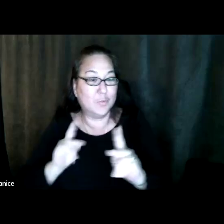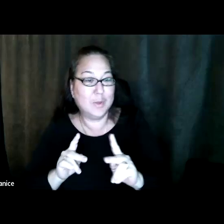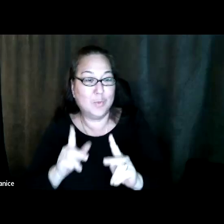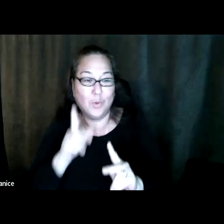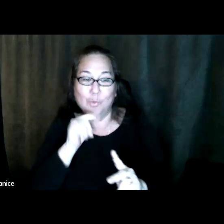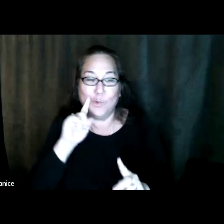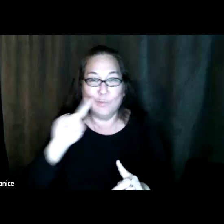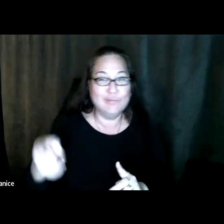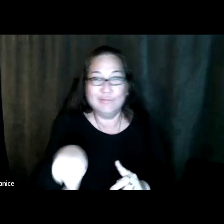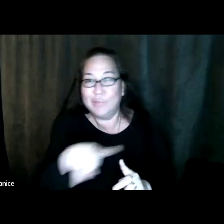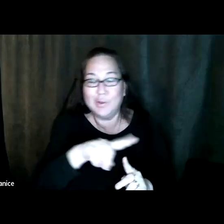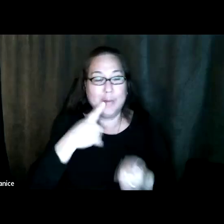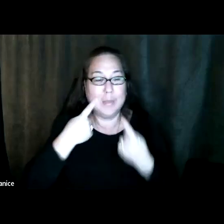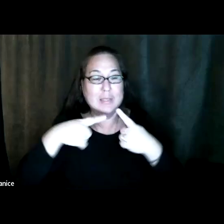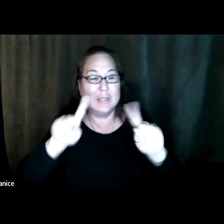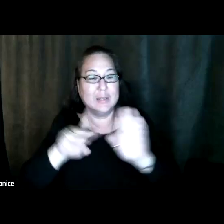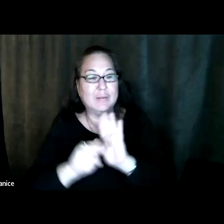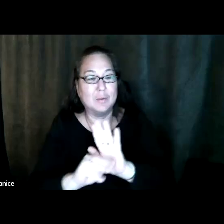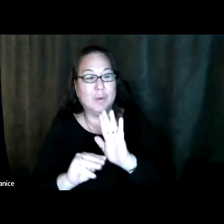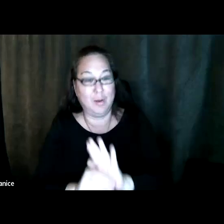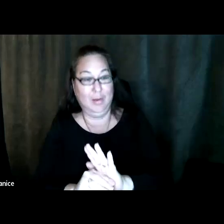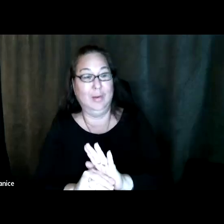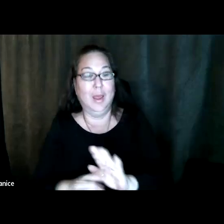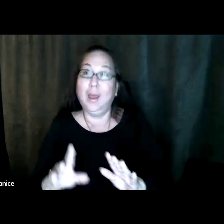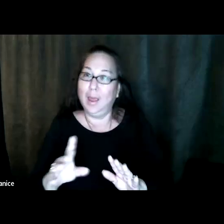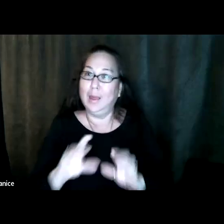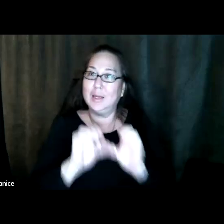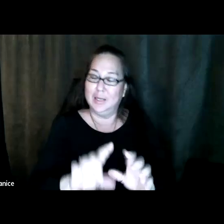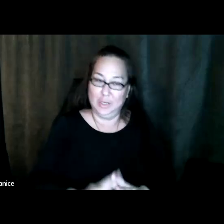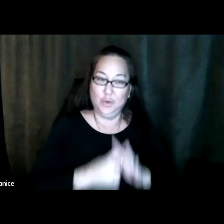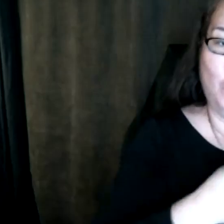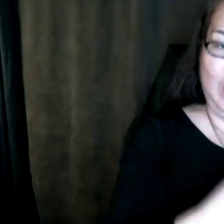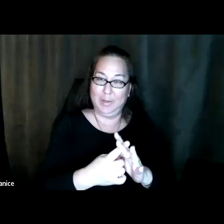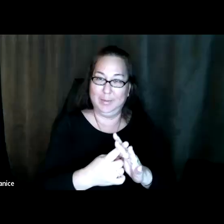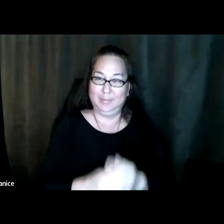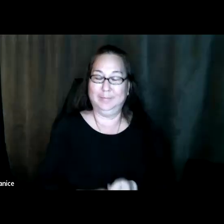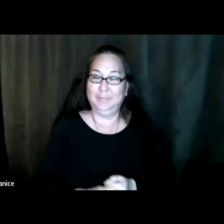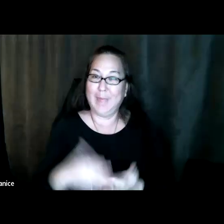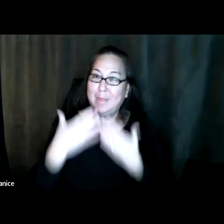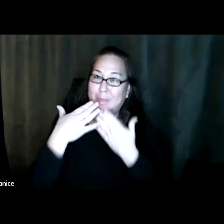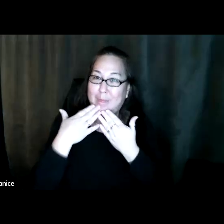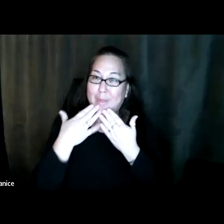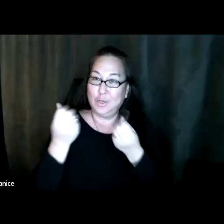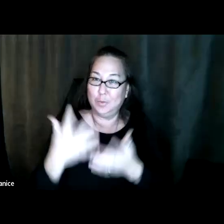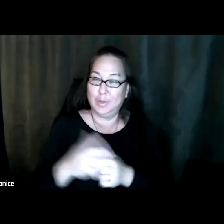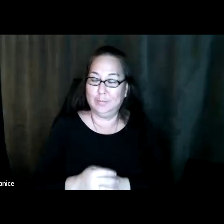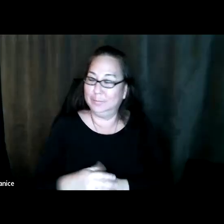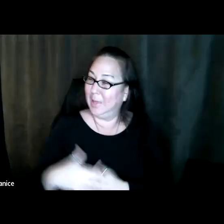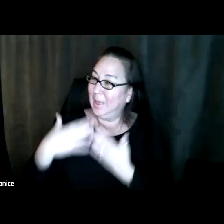much. Thank you very much. Our last speaker is Gabriela